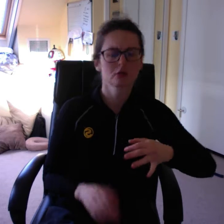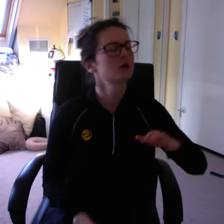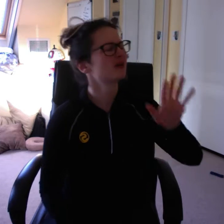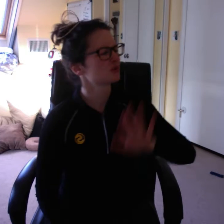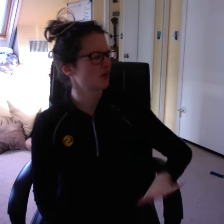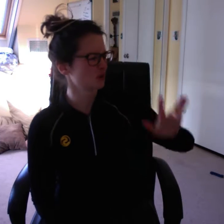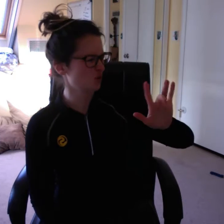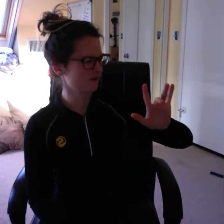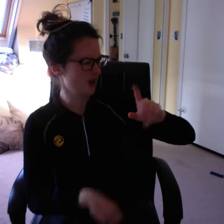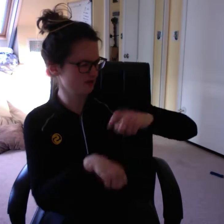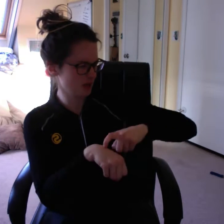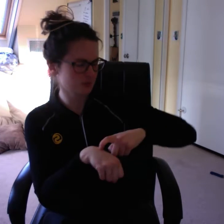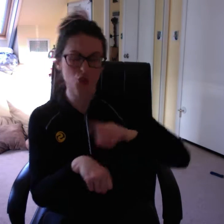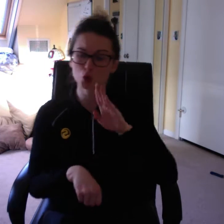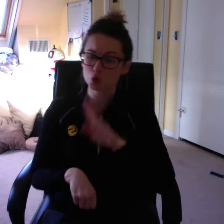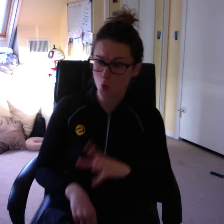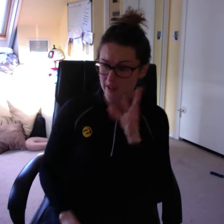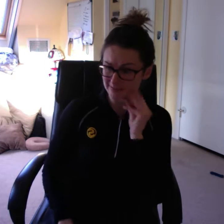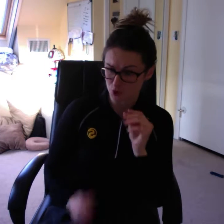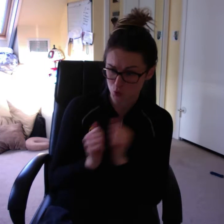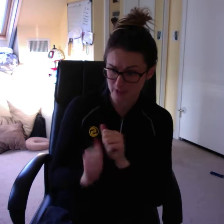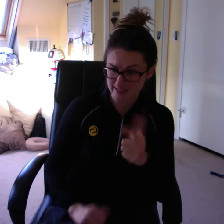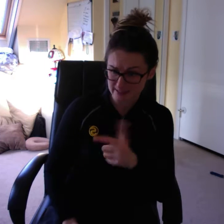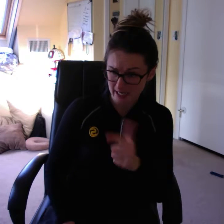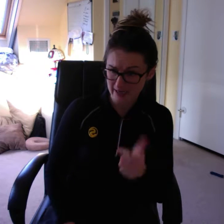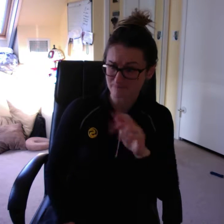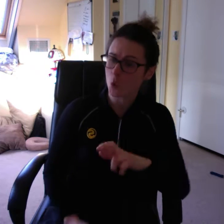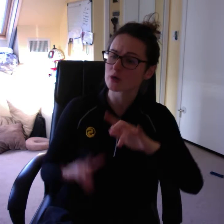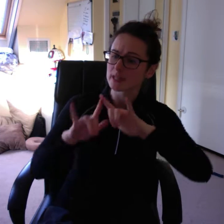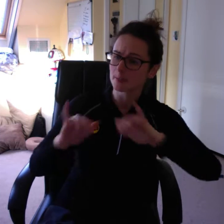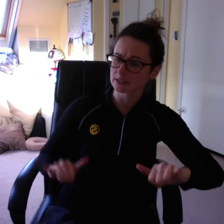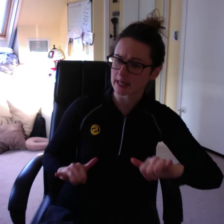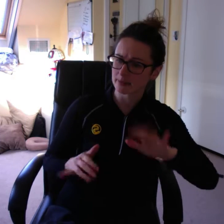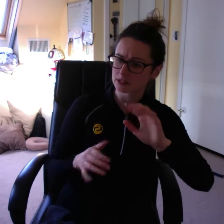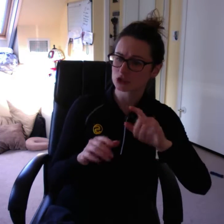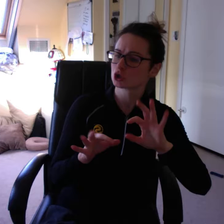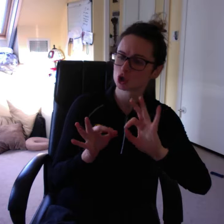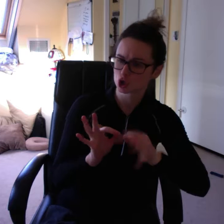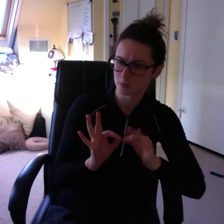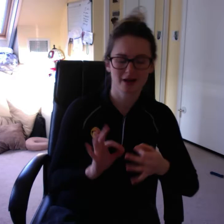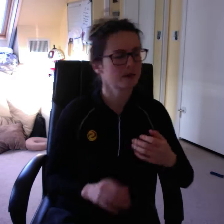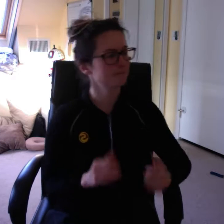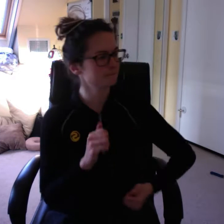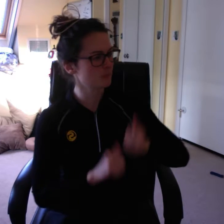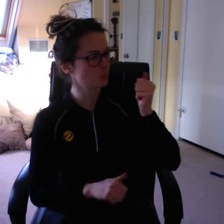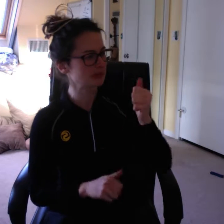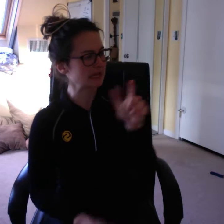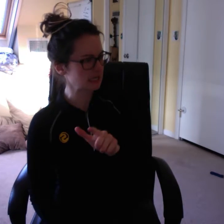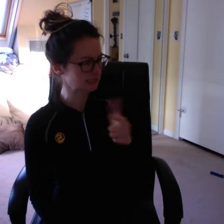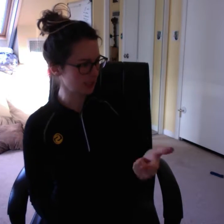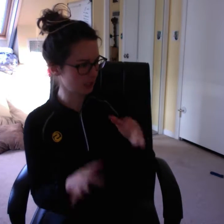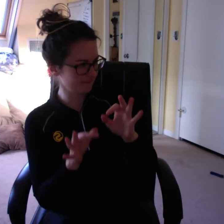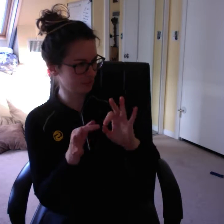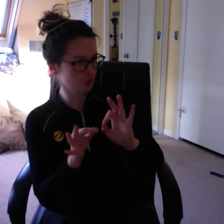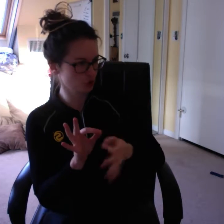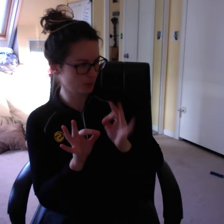with consecutive interpretation or simultaneous? Mostly consecutive interpretation. Have you interpreted before in this type of